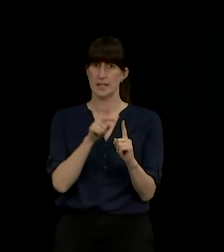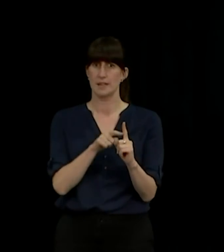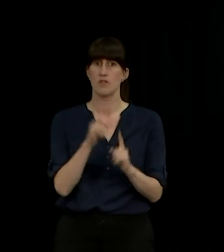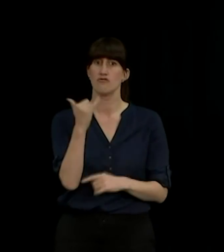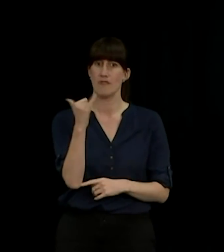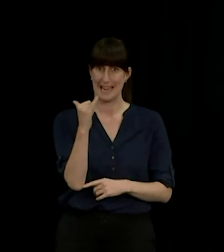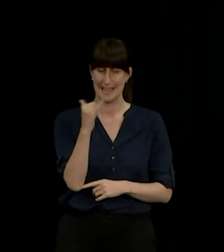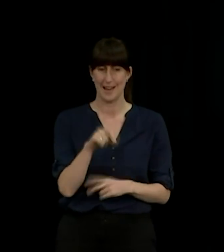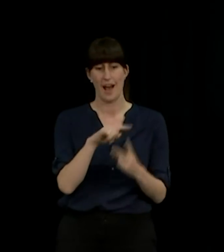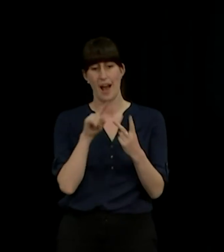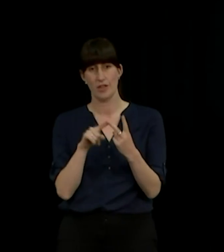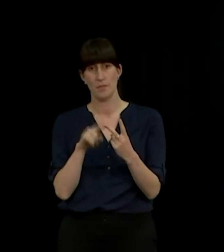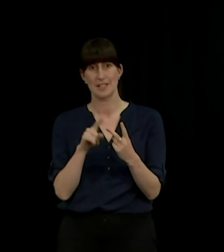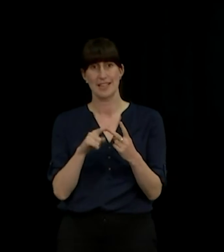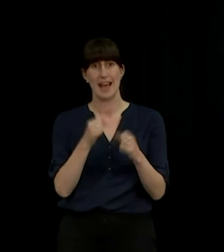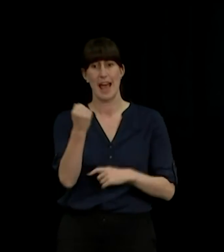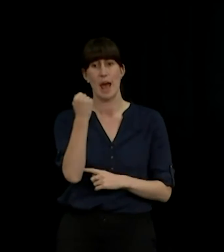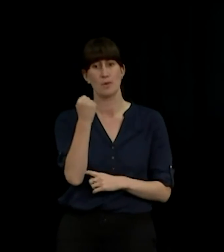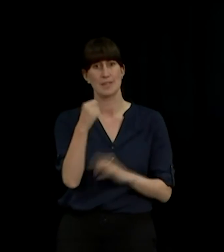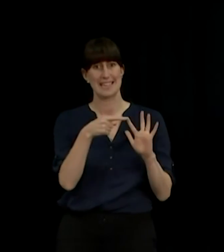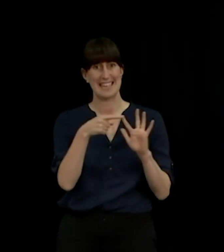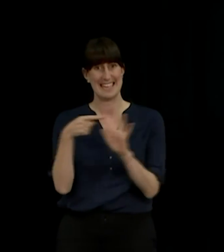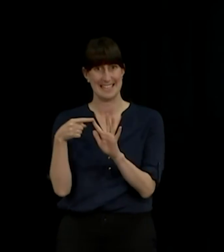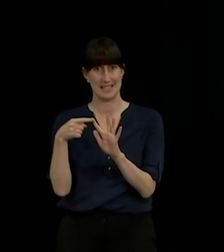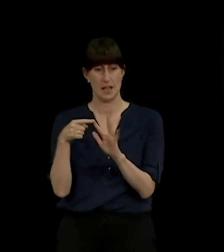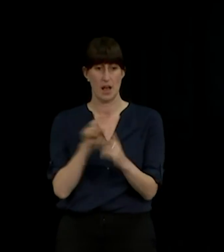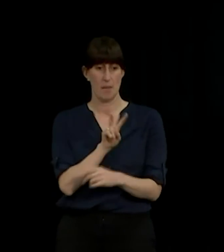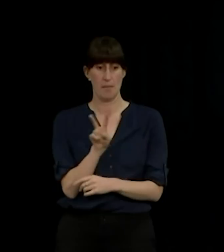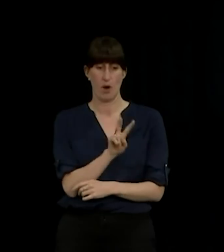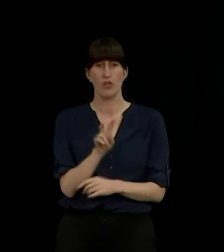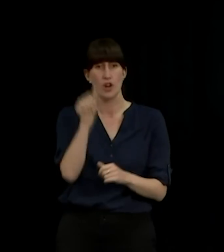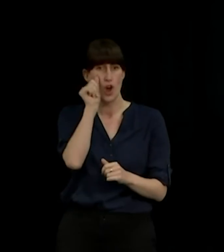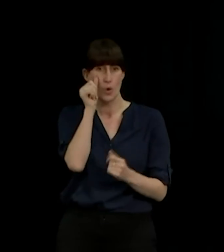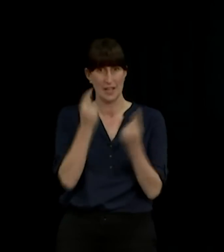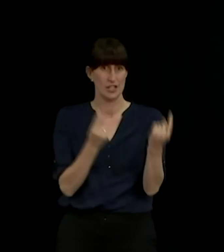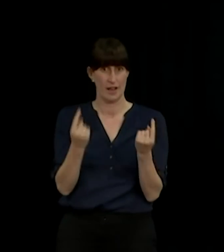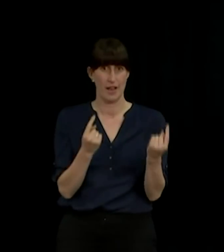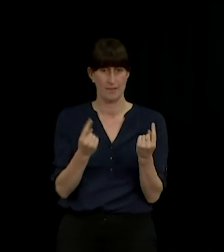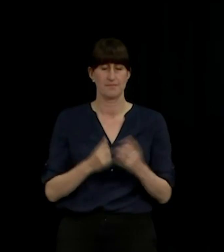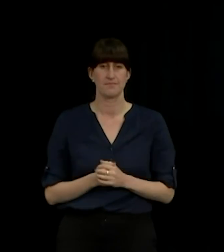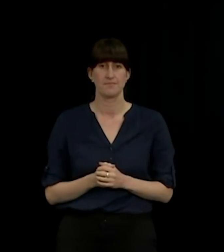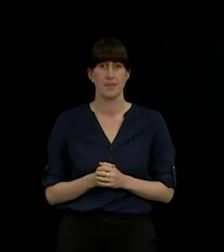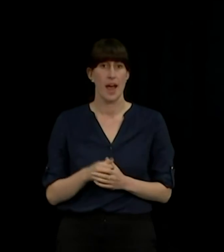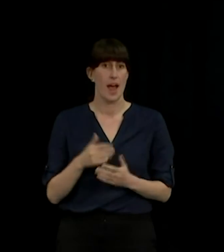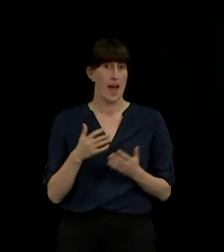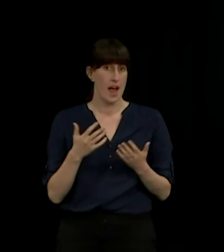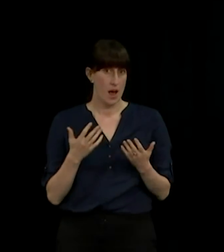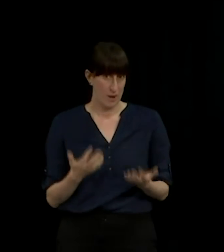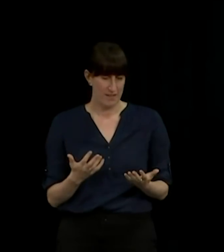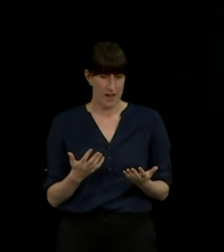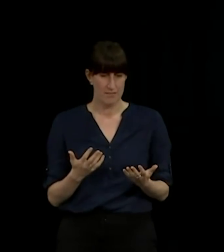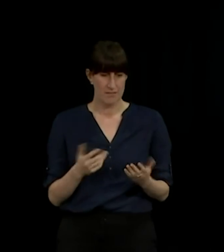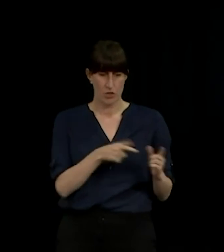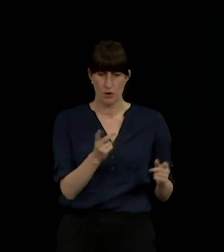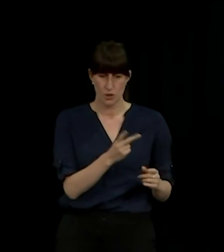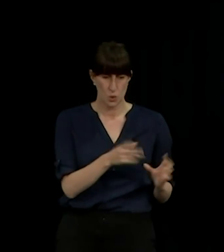in Raglan, the other in Hamilton East, and they are known associates or contacts. However, at this stage, there's no